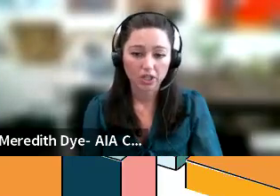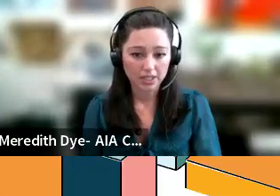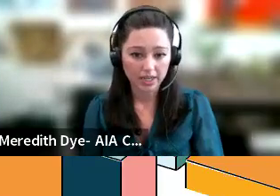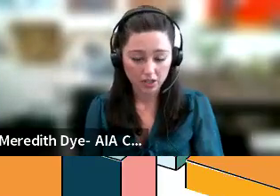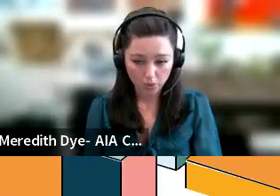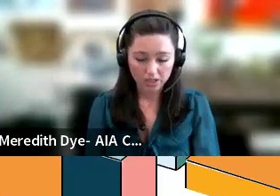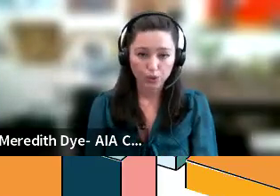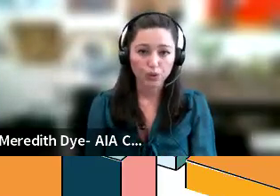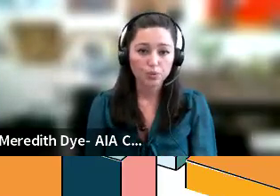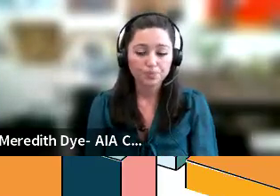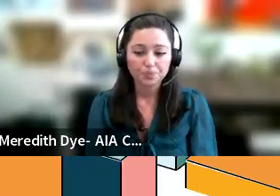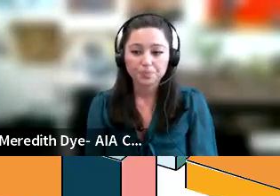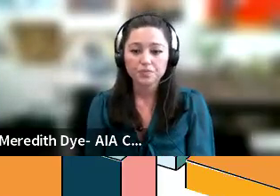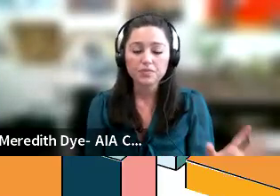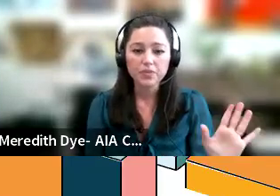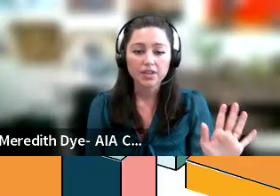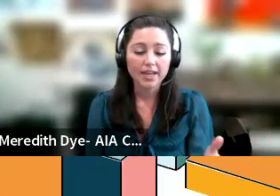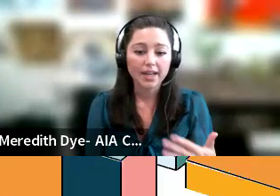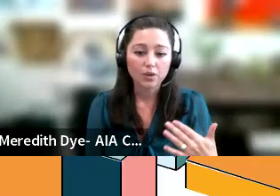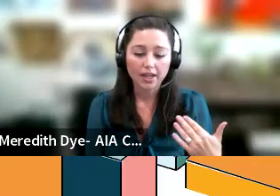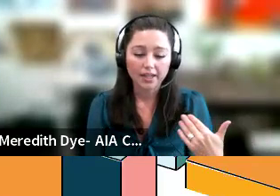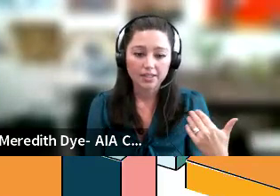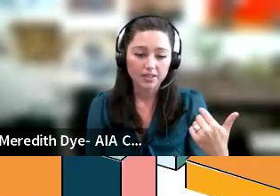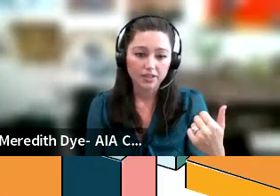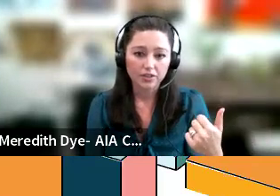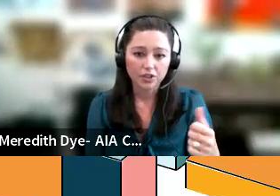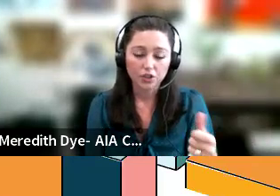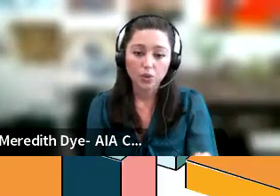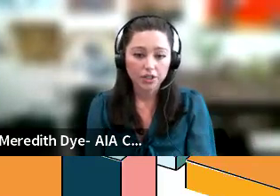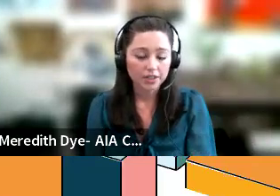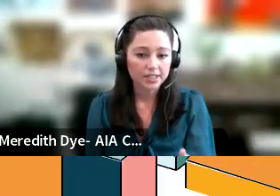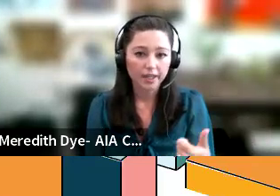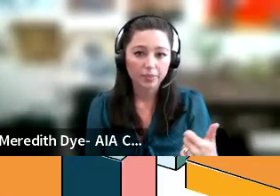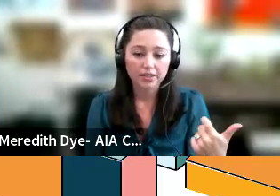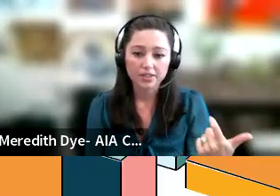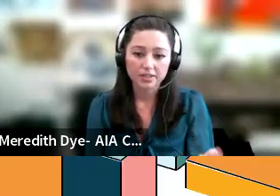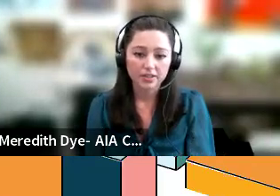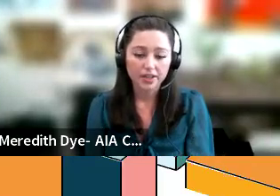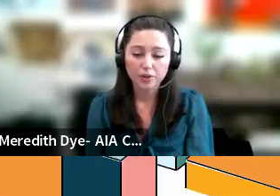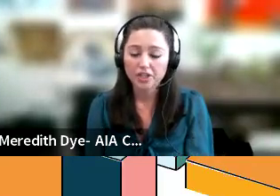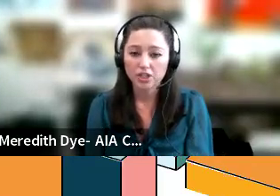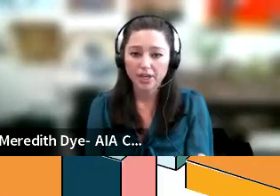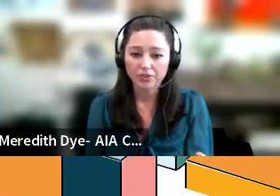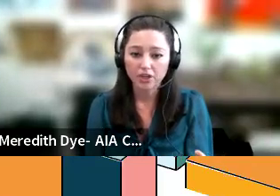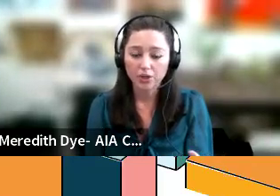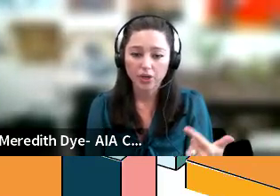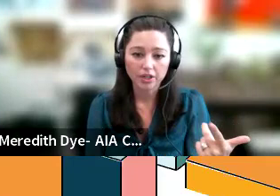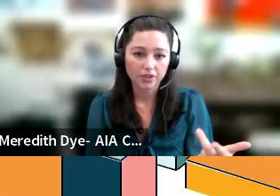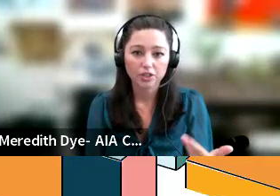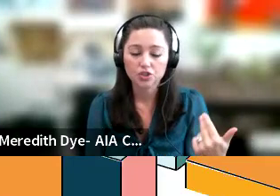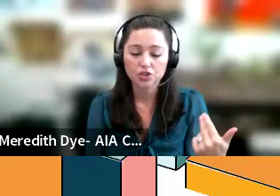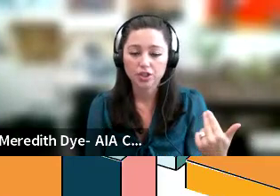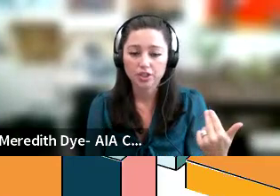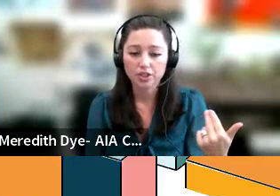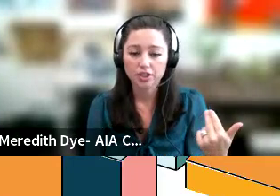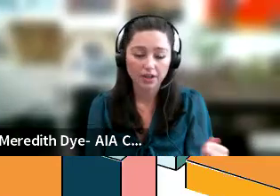those benchmarks that I always include. That outlines your artist statement, information about the artwork,